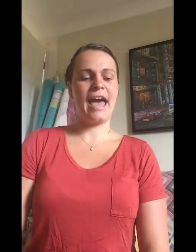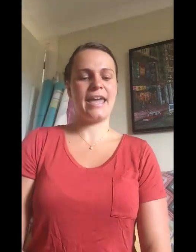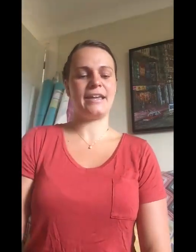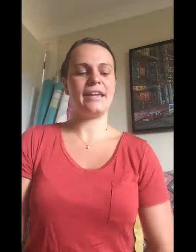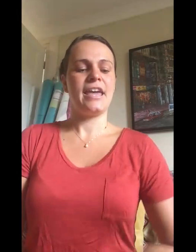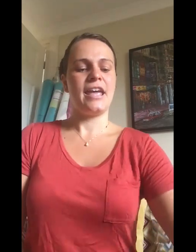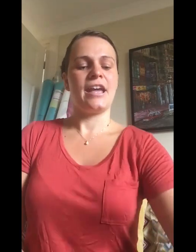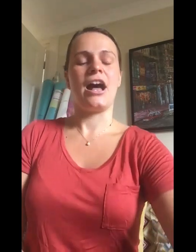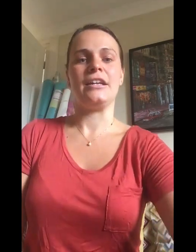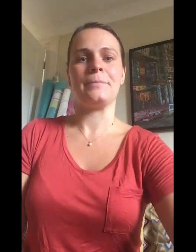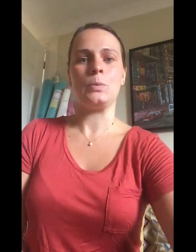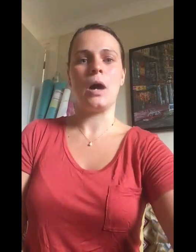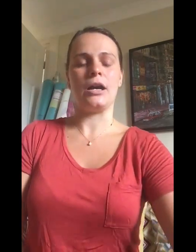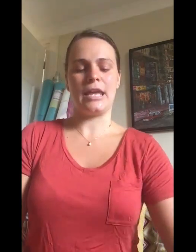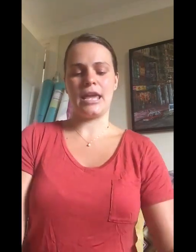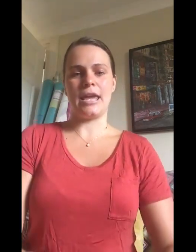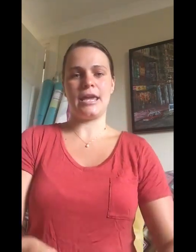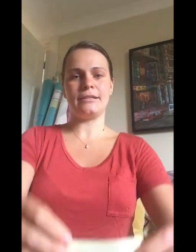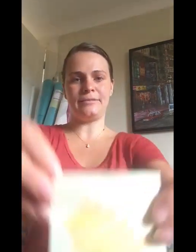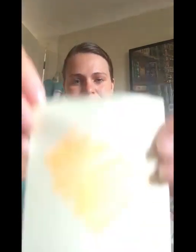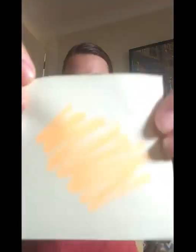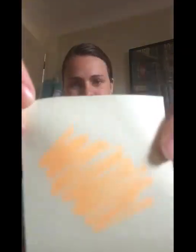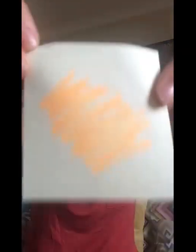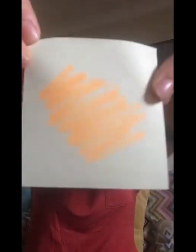Okay, colour number 1 is